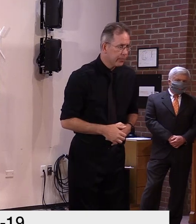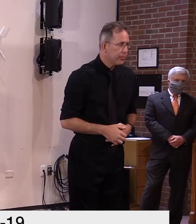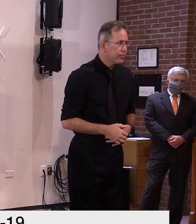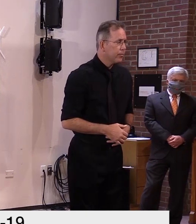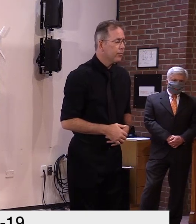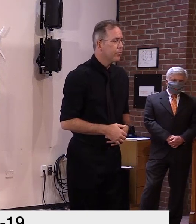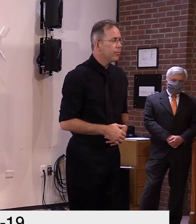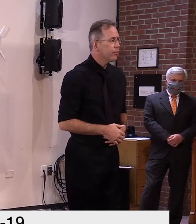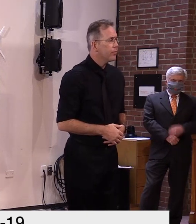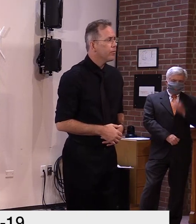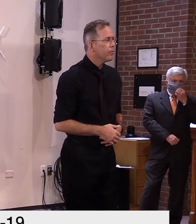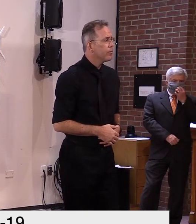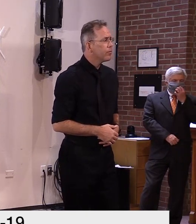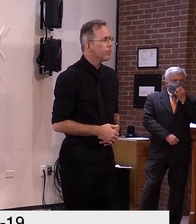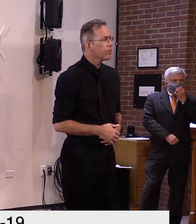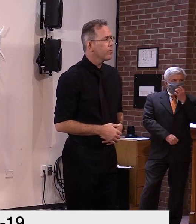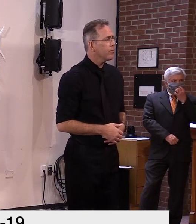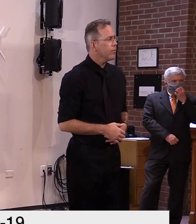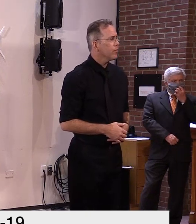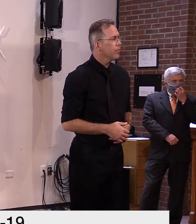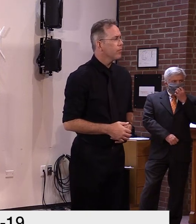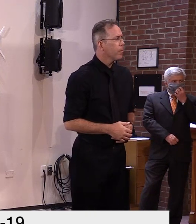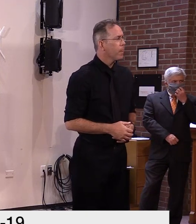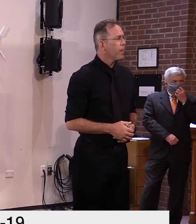Jolie Sherman, Local 22, Local 44.